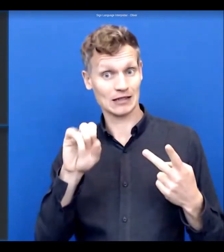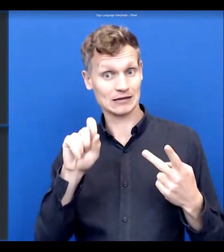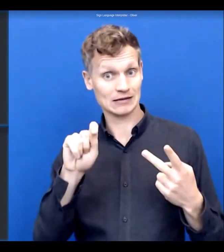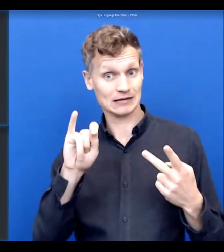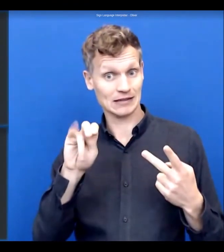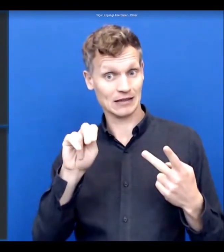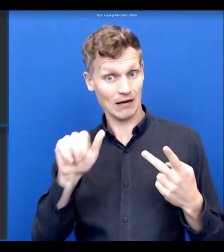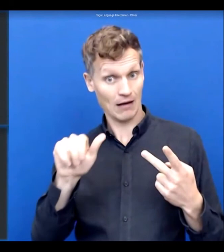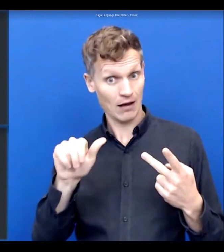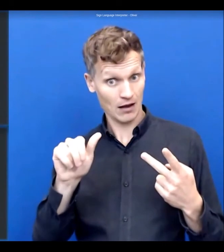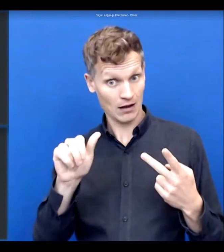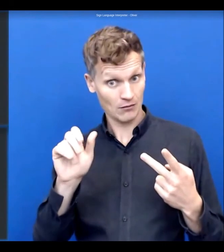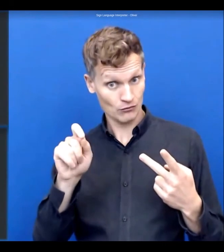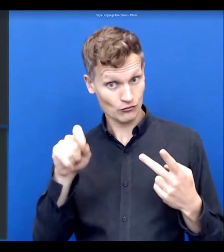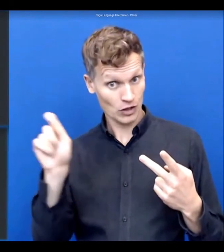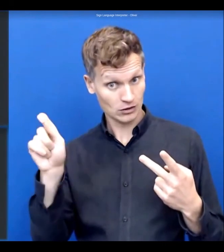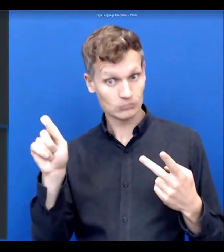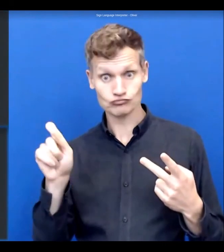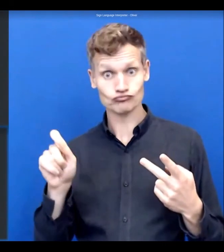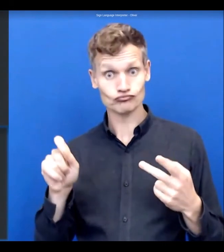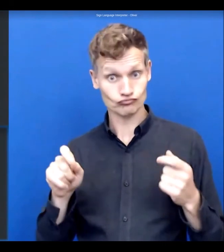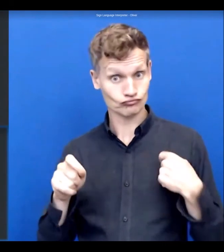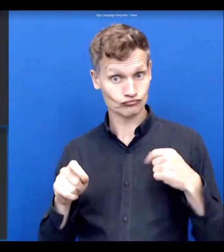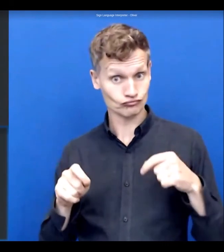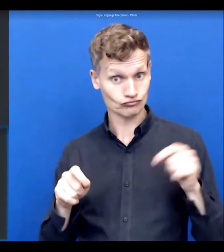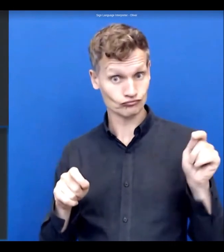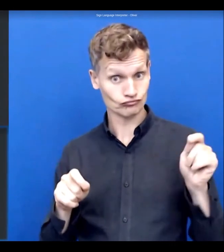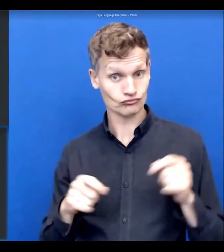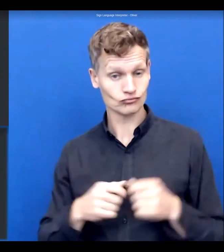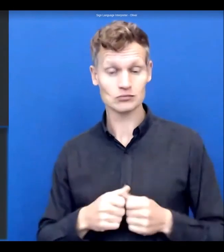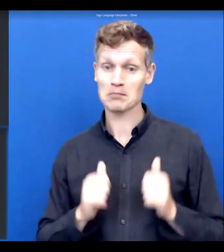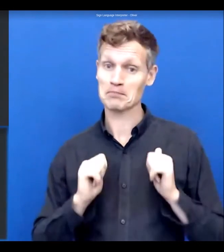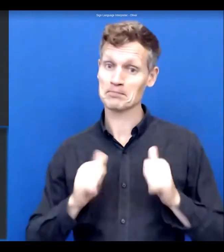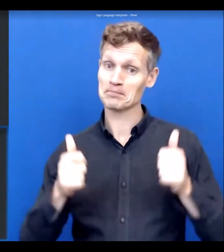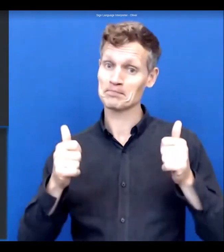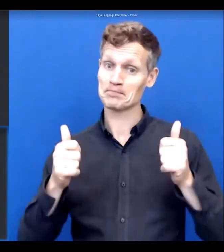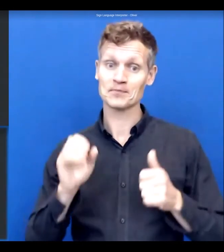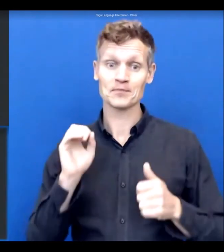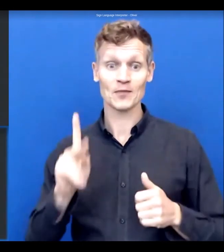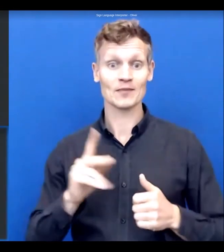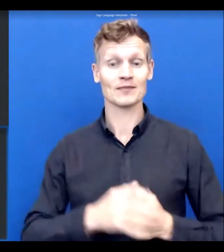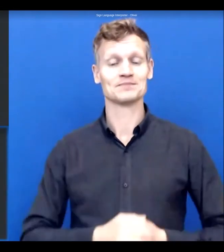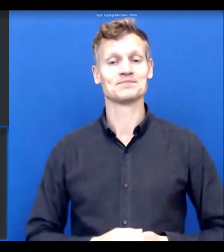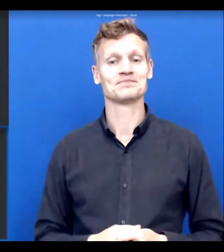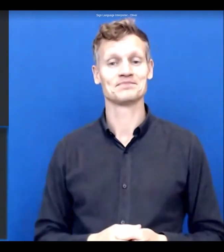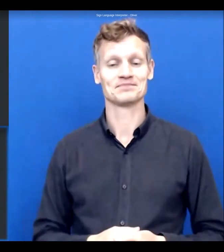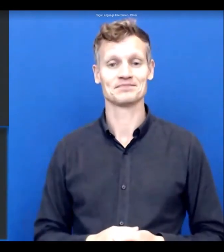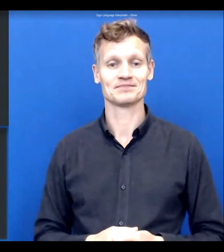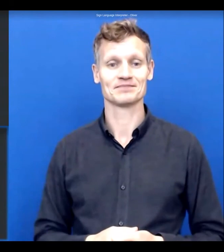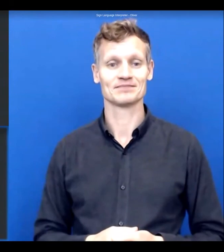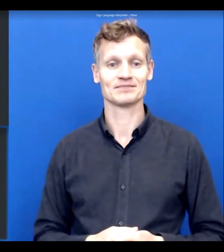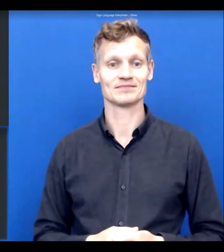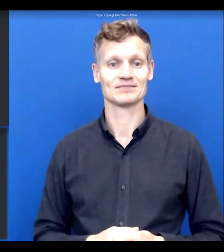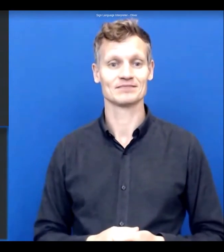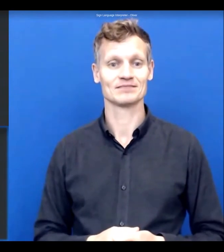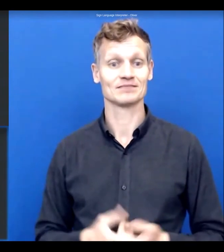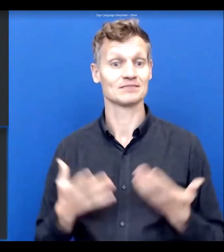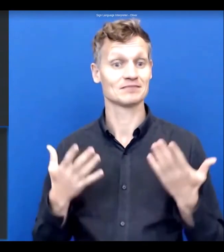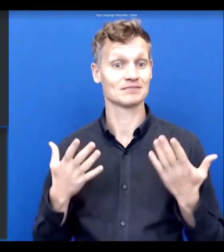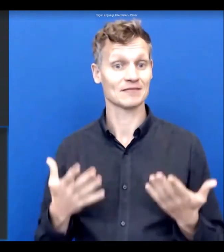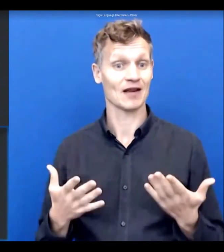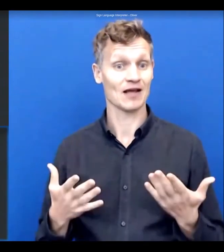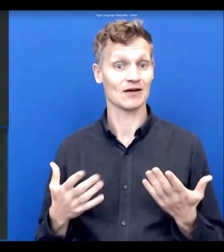Yeah. Perfect. And well, if I can, I will make